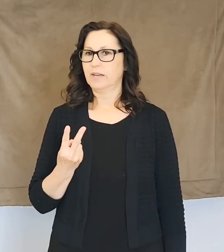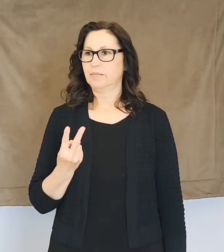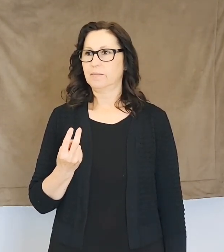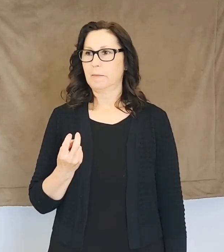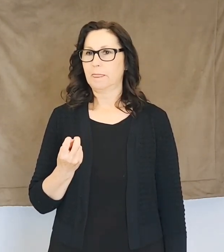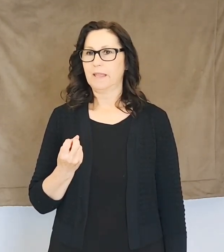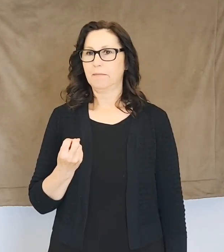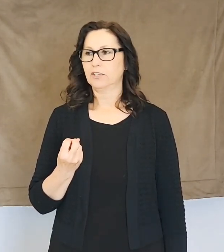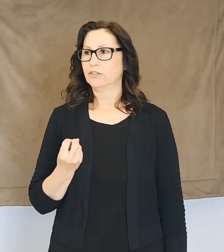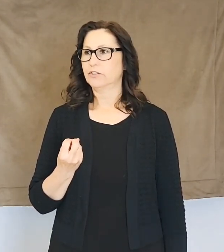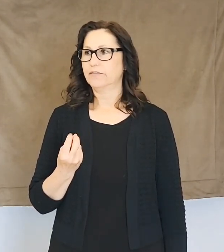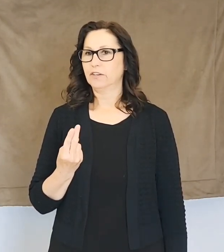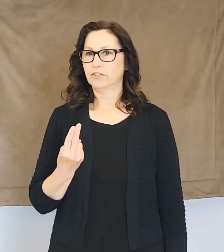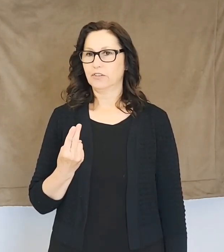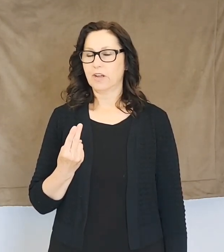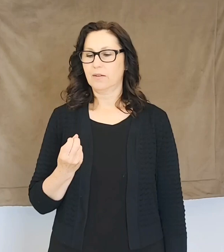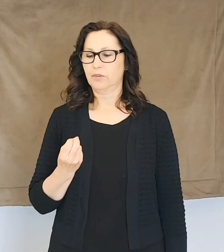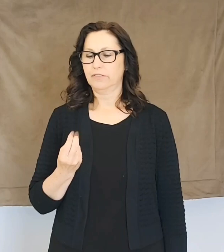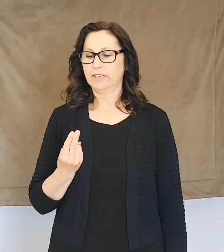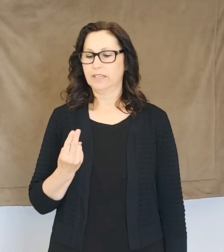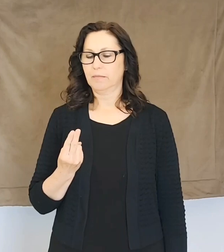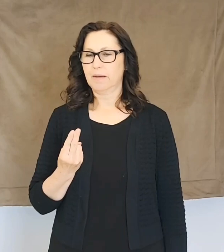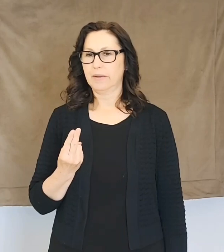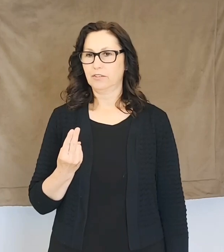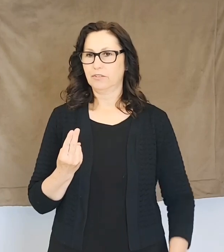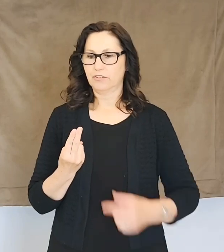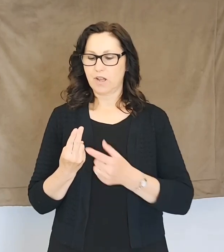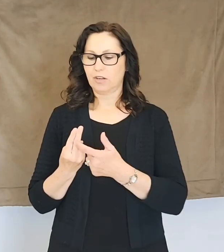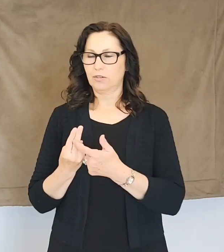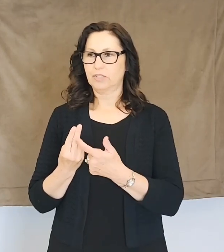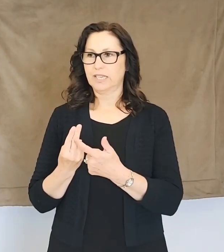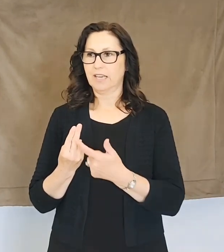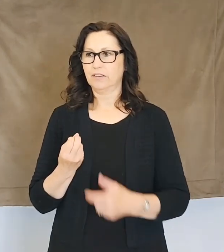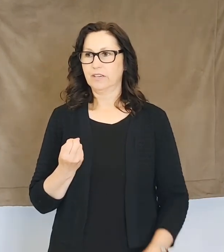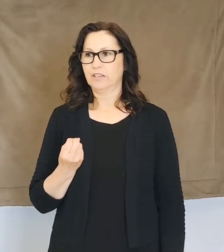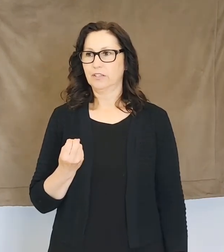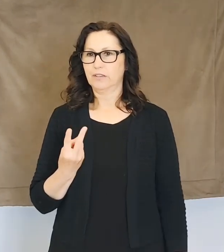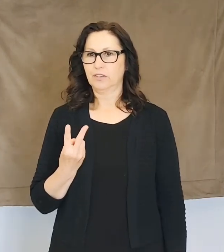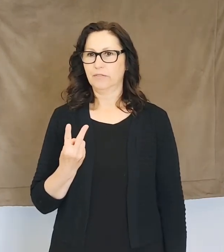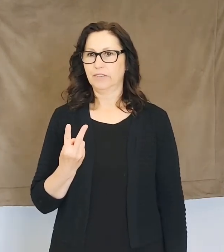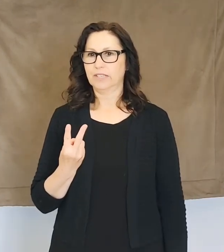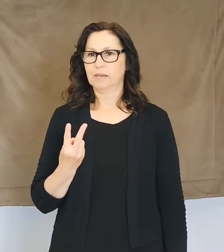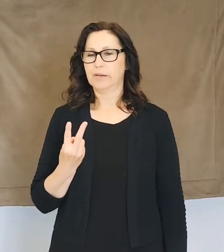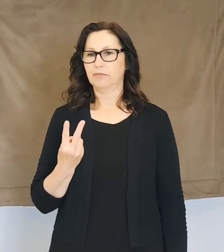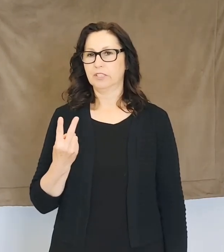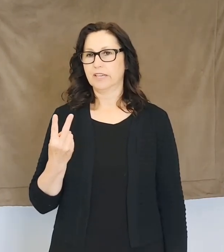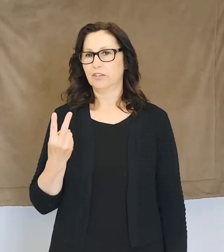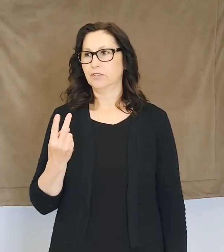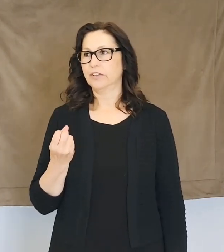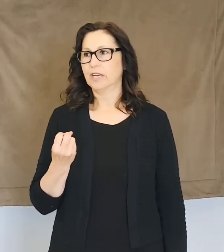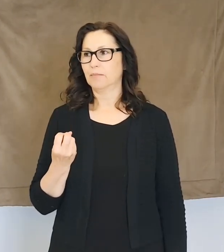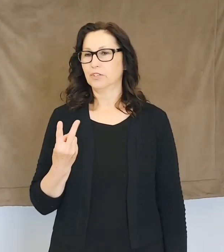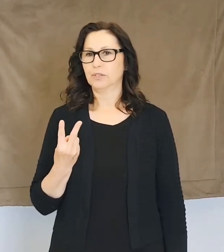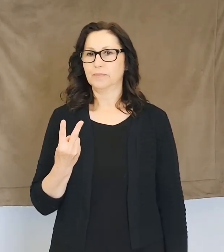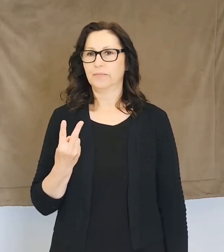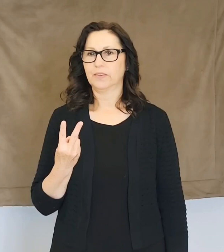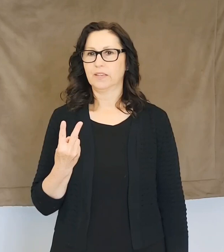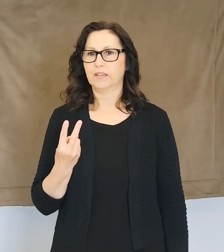up and make sure the fingers are not, when you flick them up, make sure they're not close together. You flick them up just like you're doing the number two.